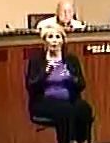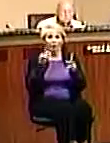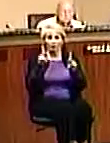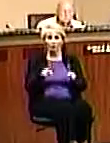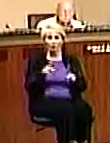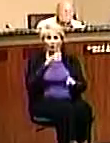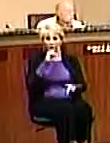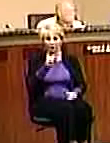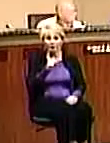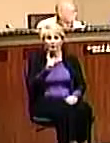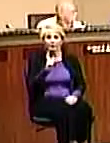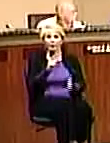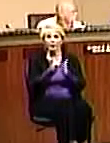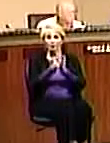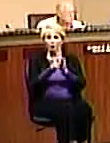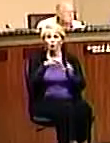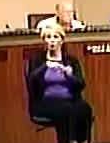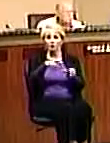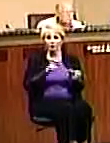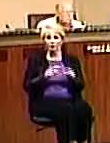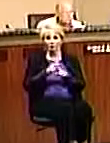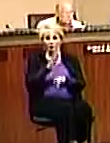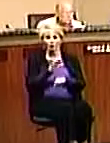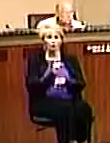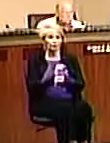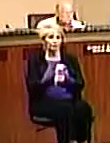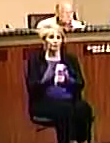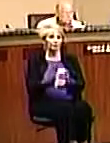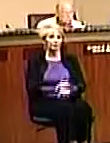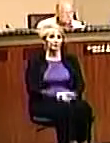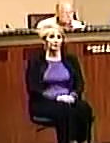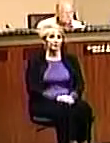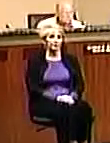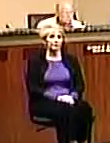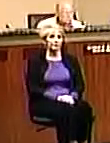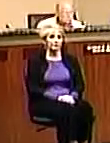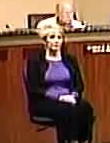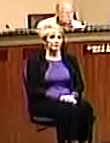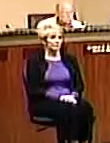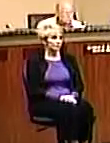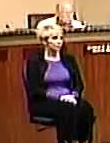person is deemed to have immediately resigned their employment.